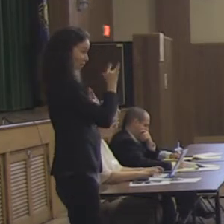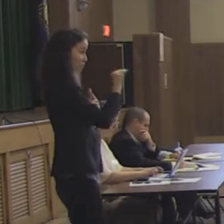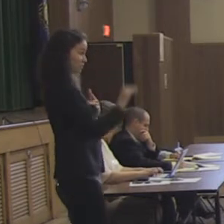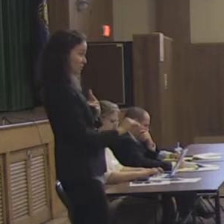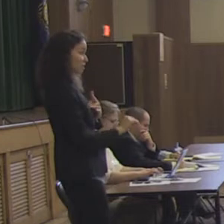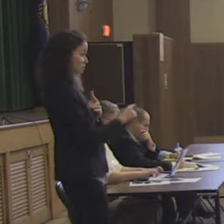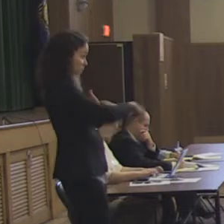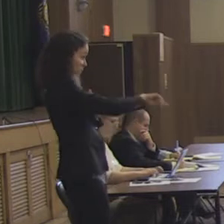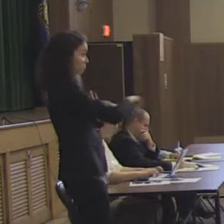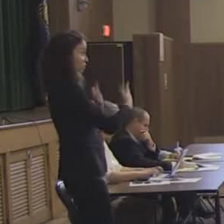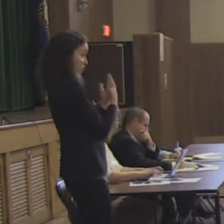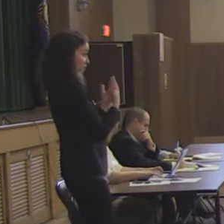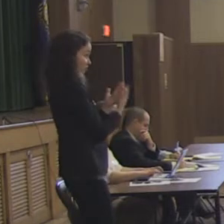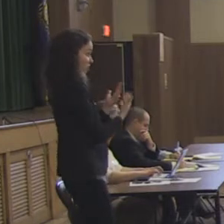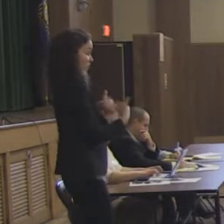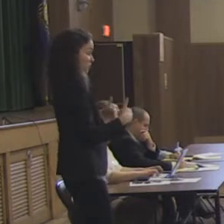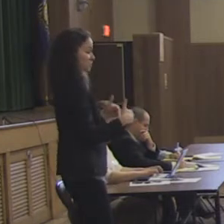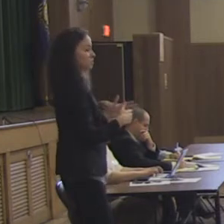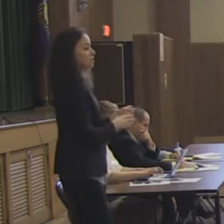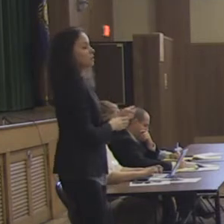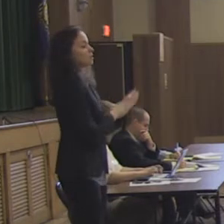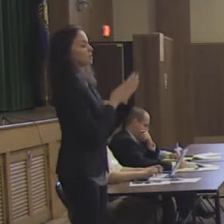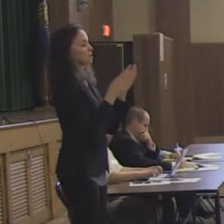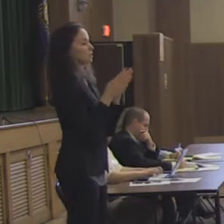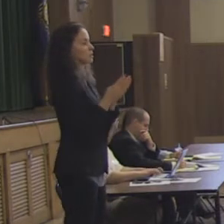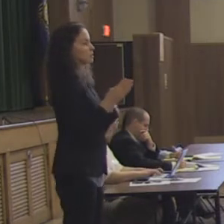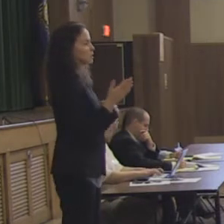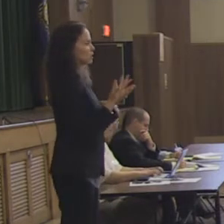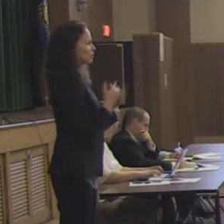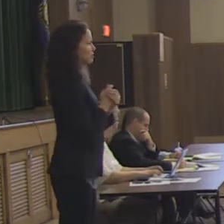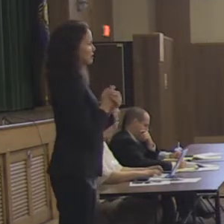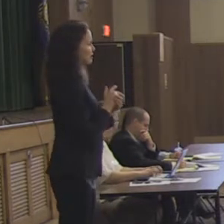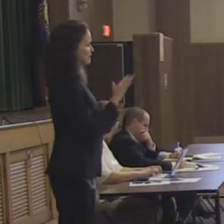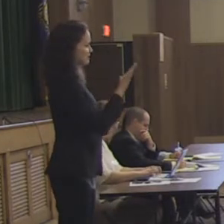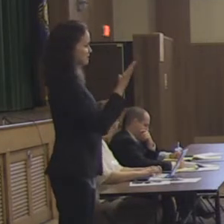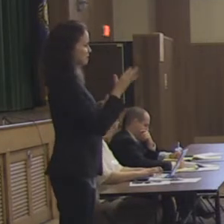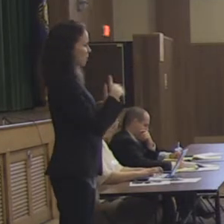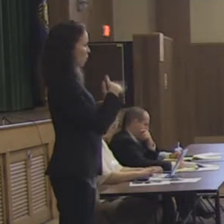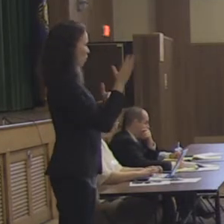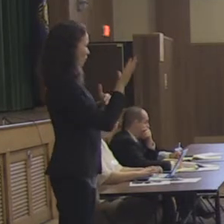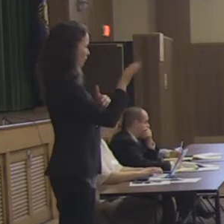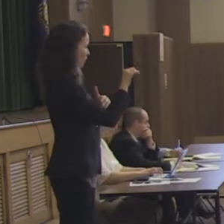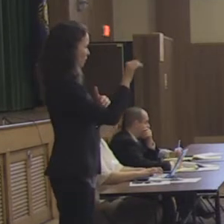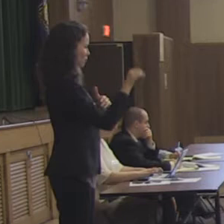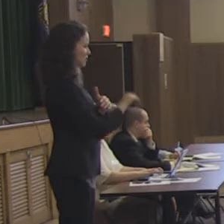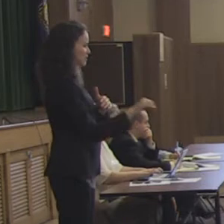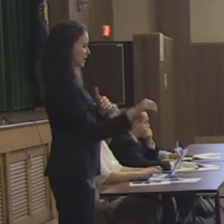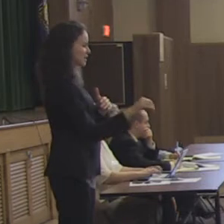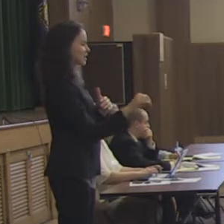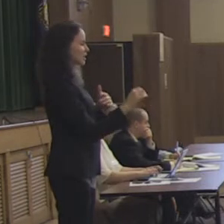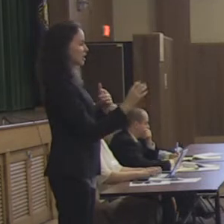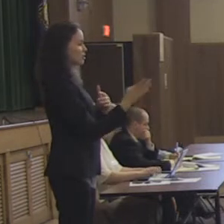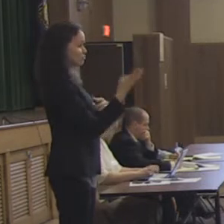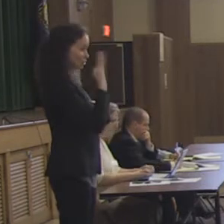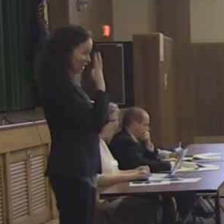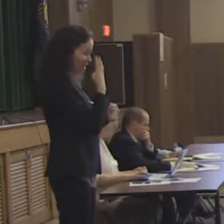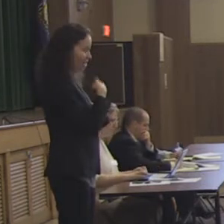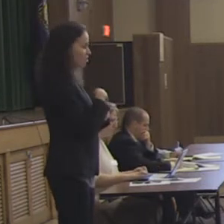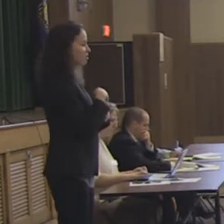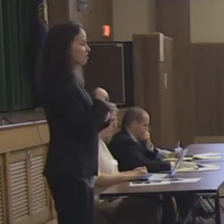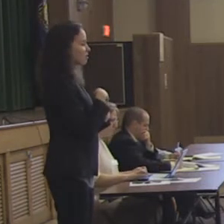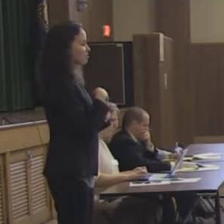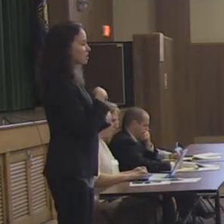and then there is another 50% plus in jails and prisons that have